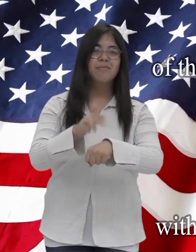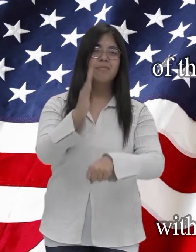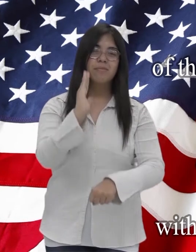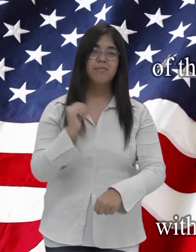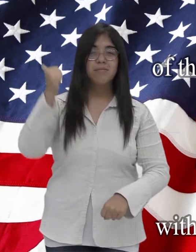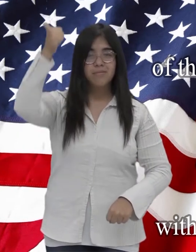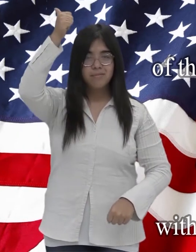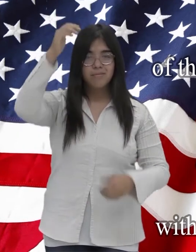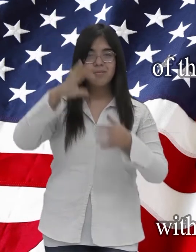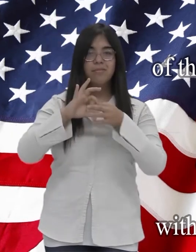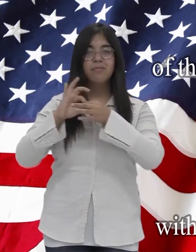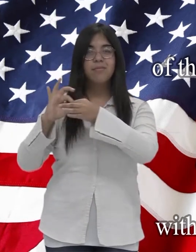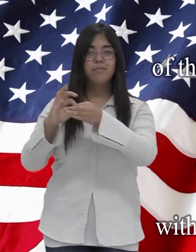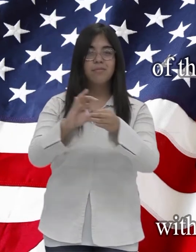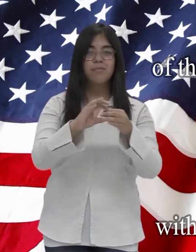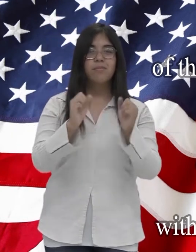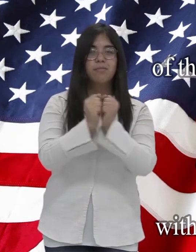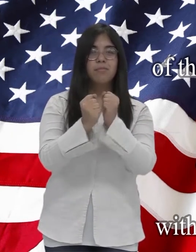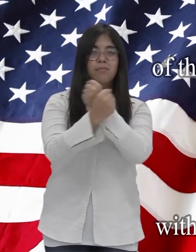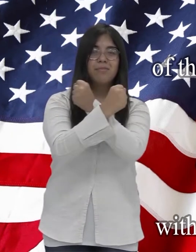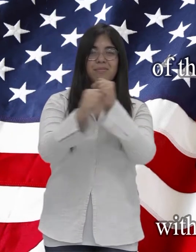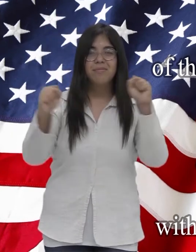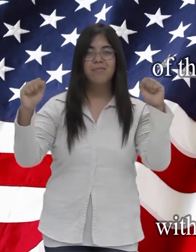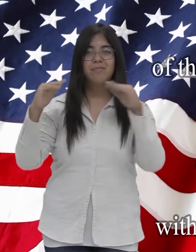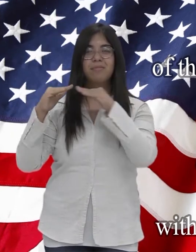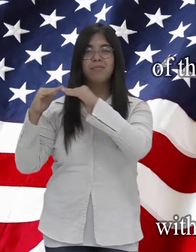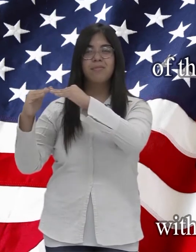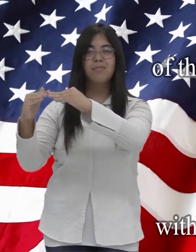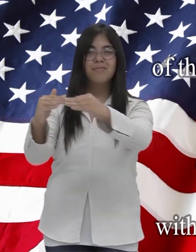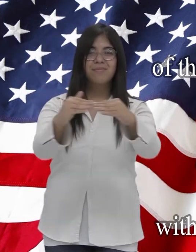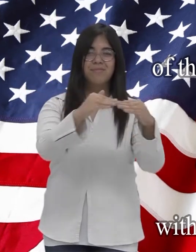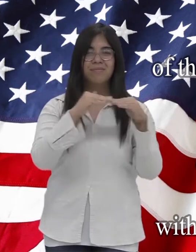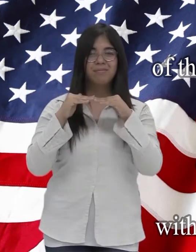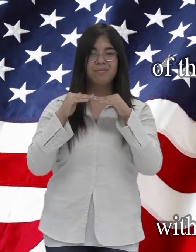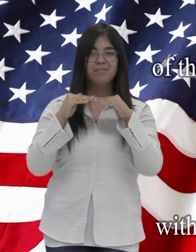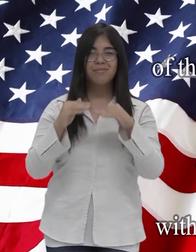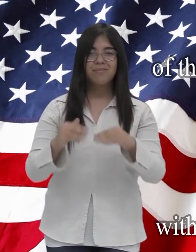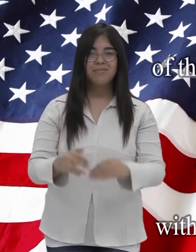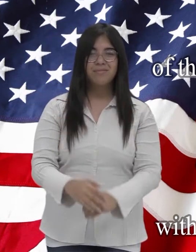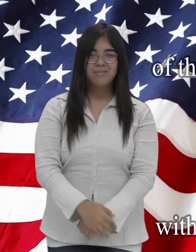under God, indivisible, with liberty and justice for all.